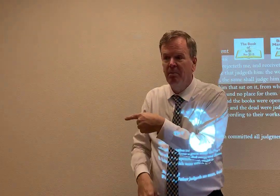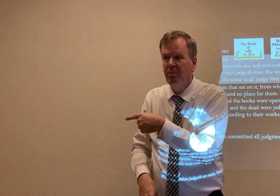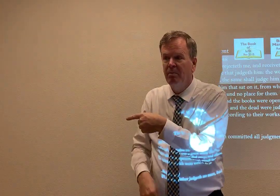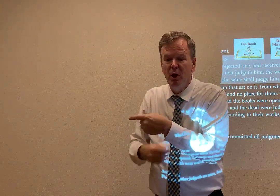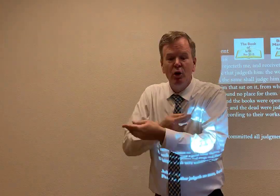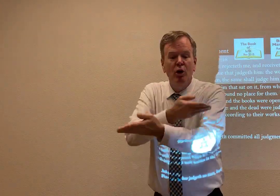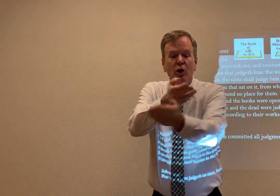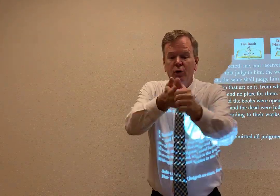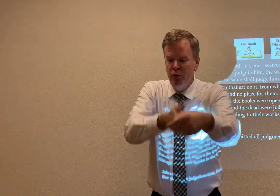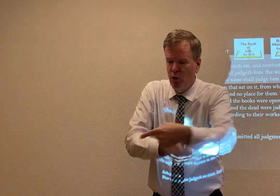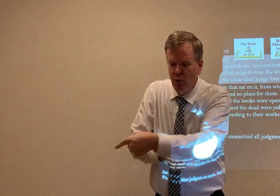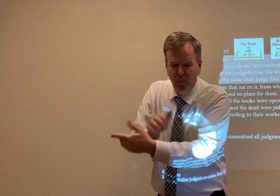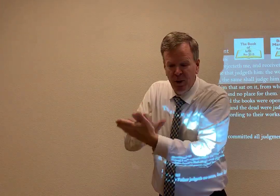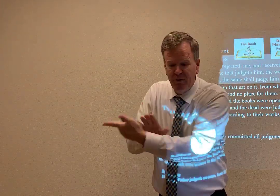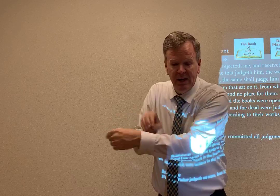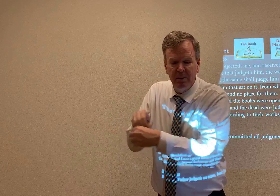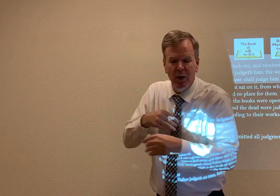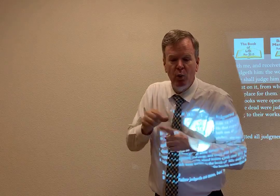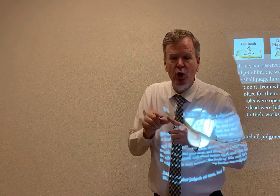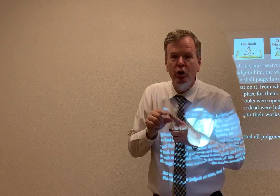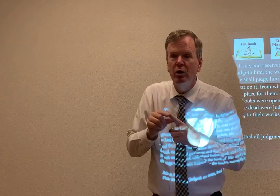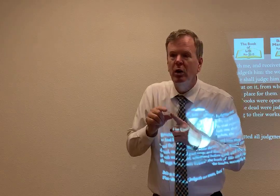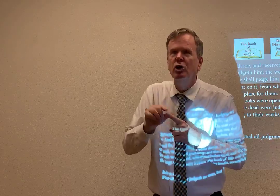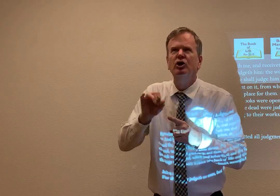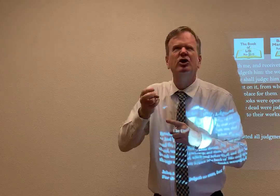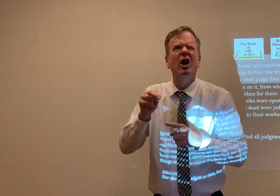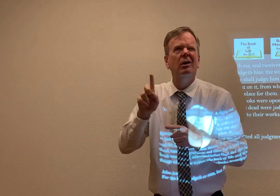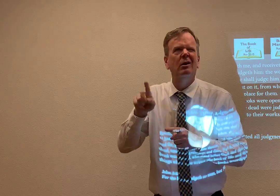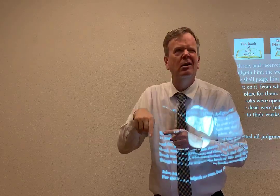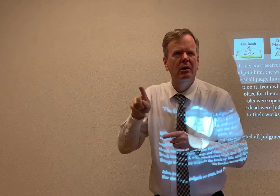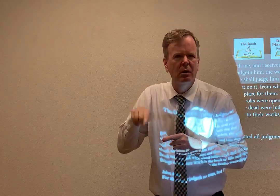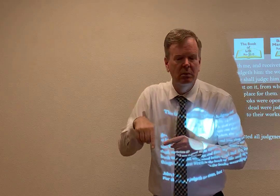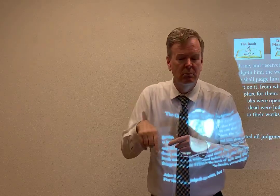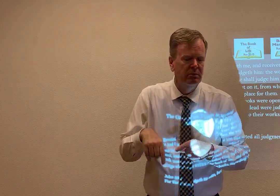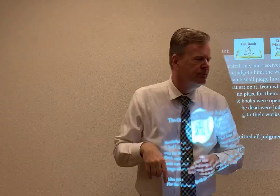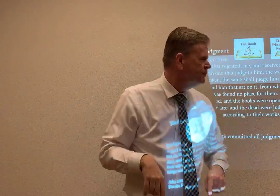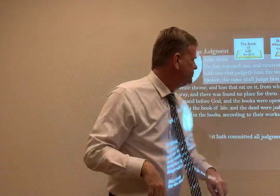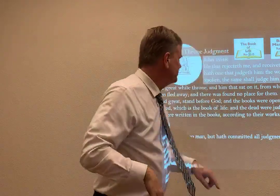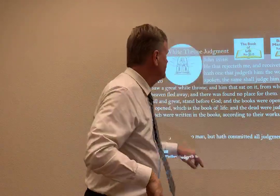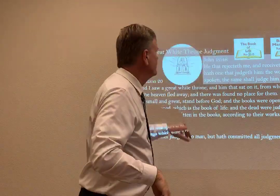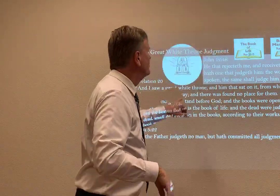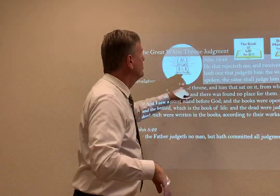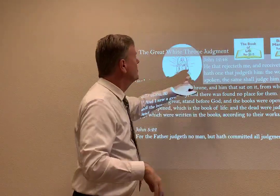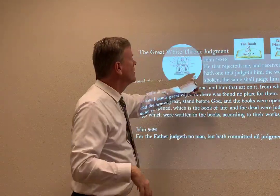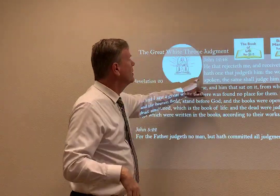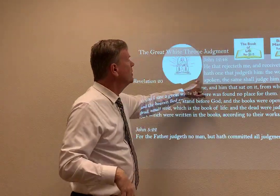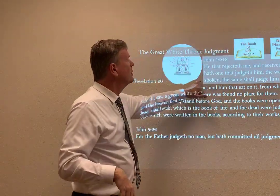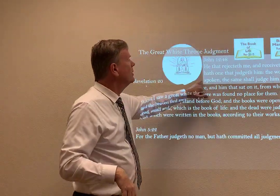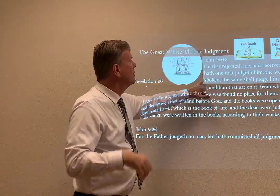no. Jesus says, you need to follow what these disciples say. They're doing so in my word. I can't remember exactly where in the book of John it says that, but